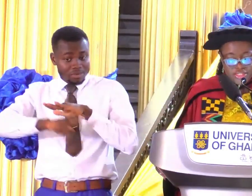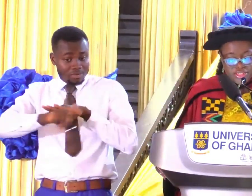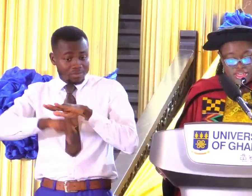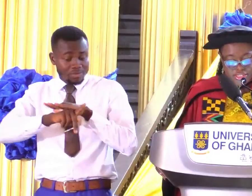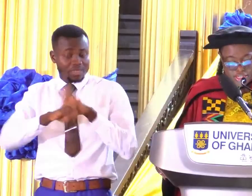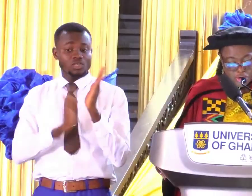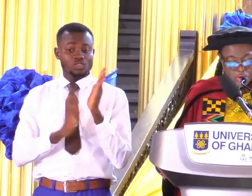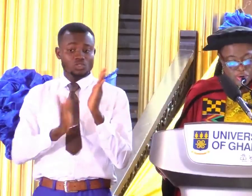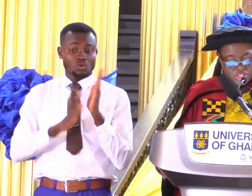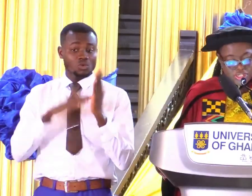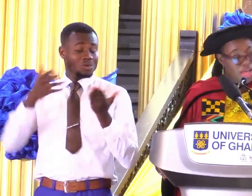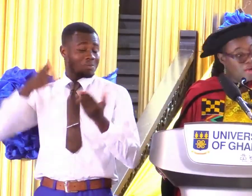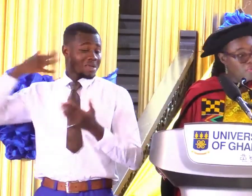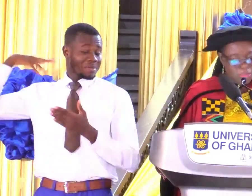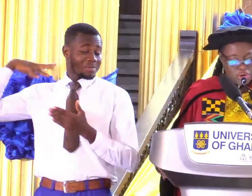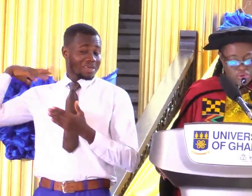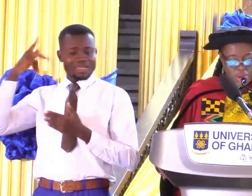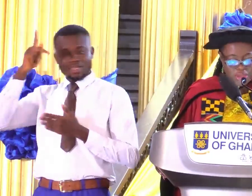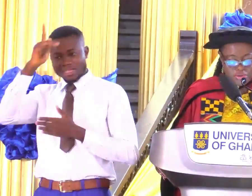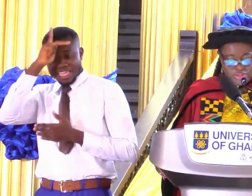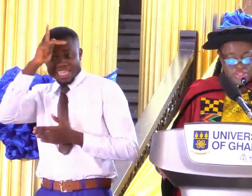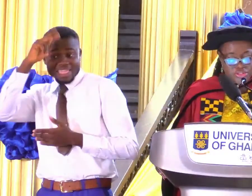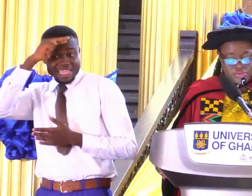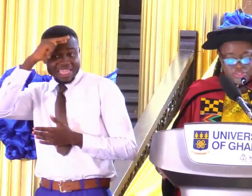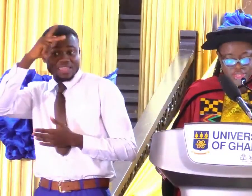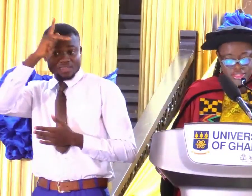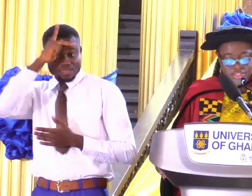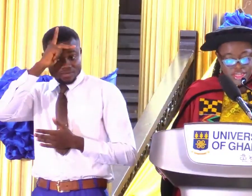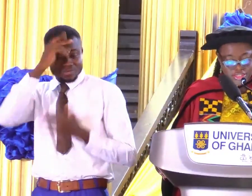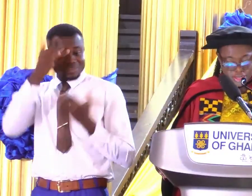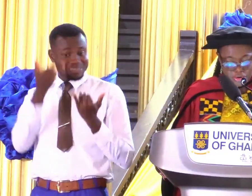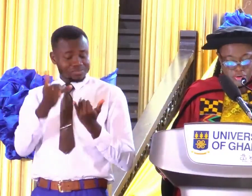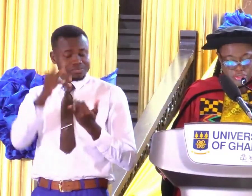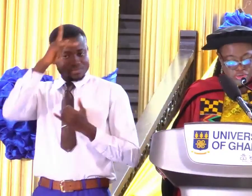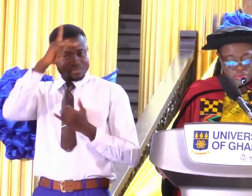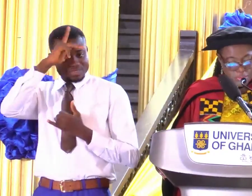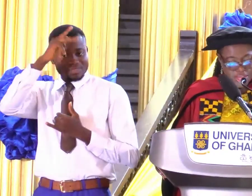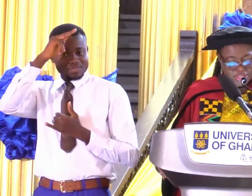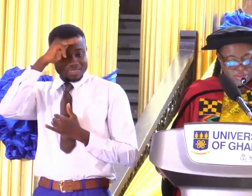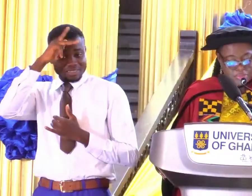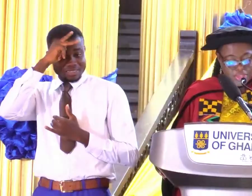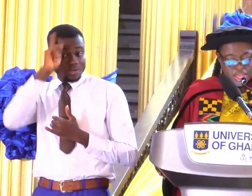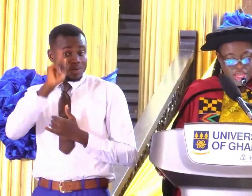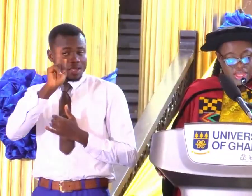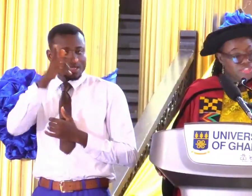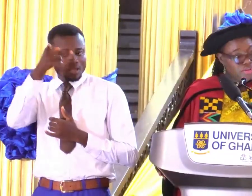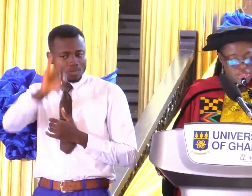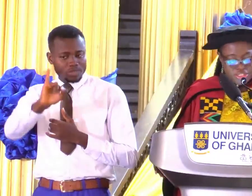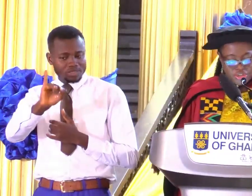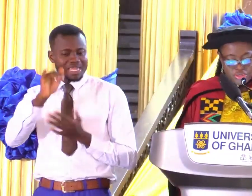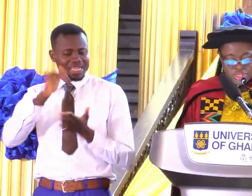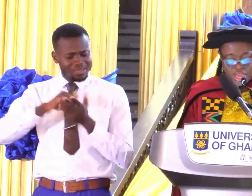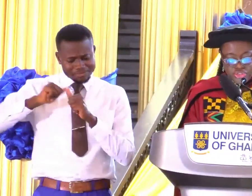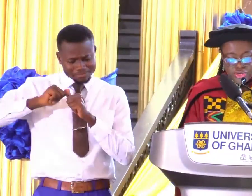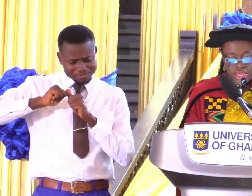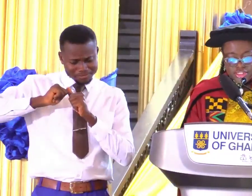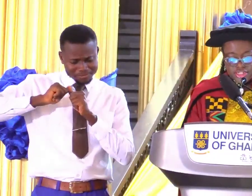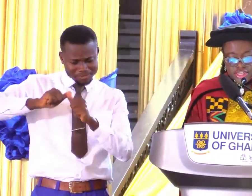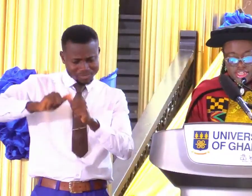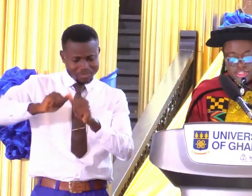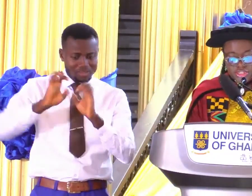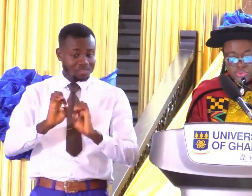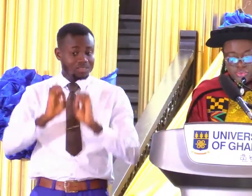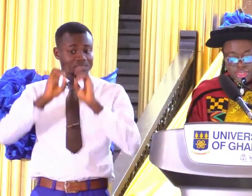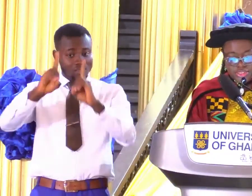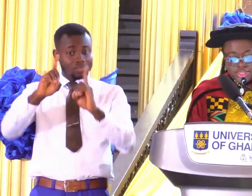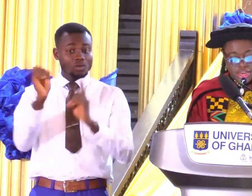Science and Technology, now Kwame Nkrumah University of Science and Technology, Kumasi. She continued her education at